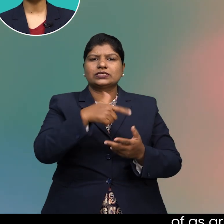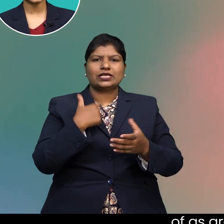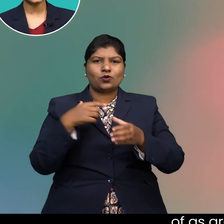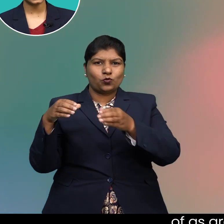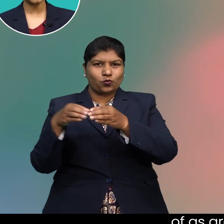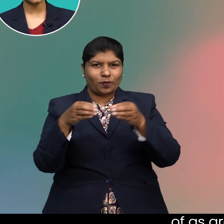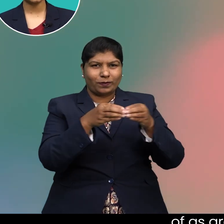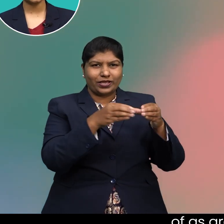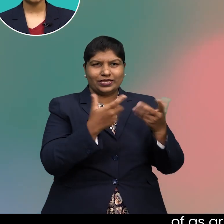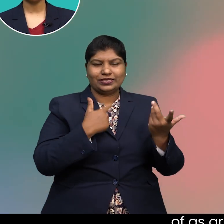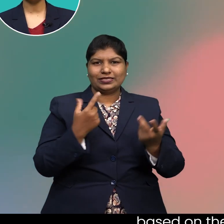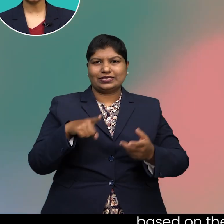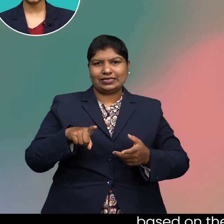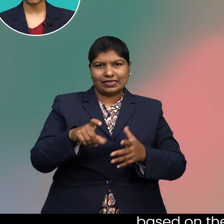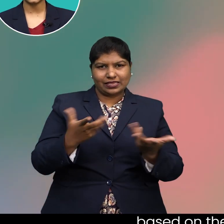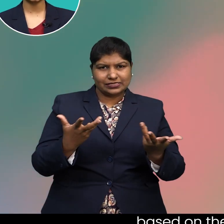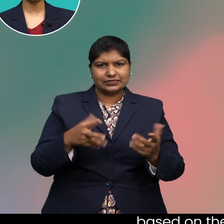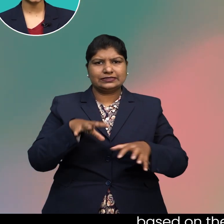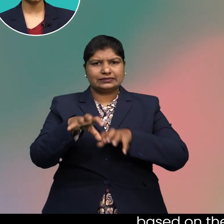any species.